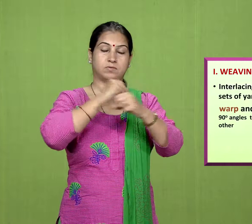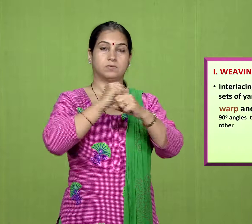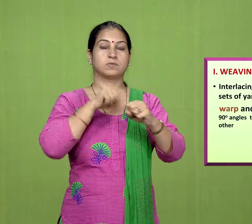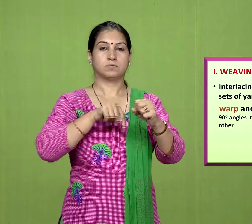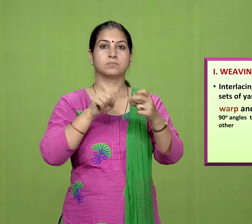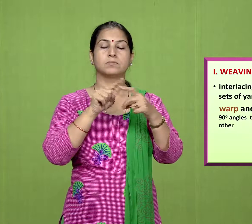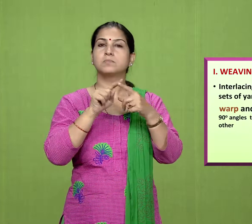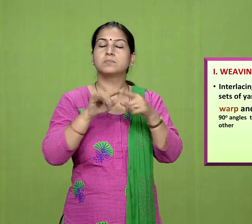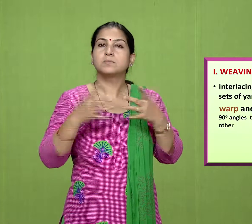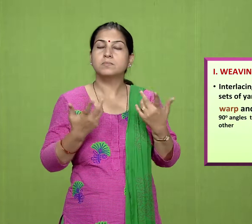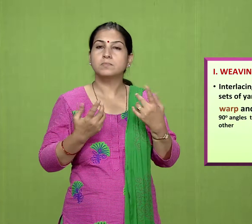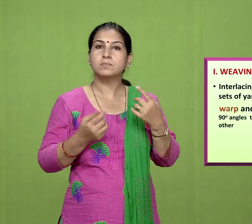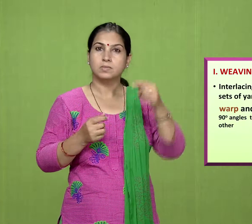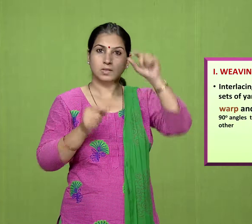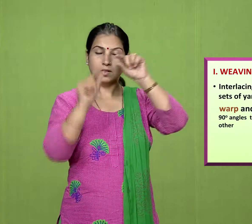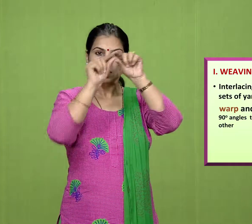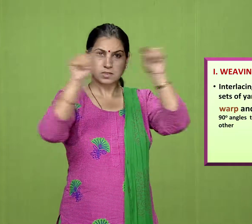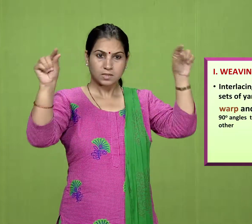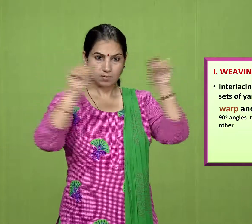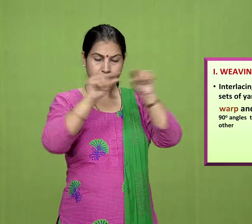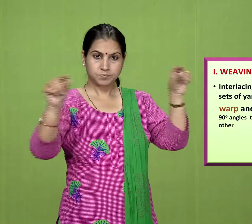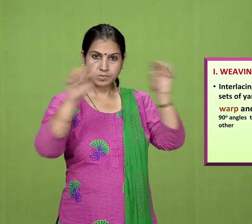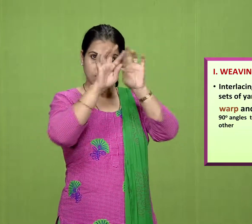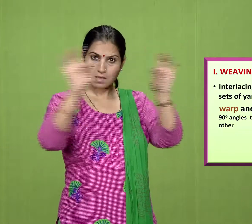Weaving is interlacing of two sets of yarn,